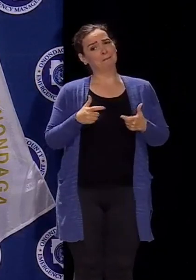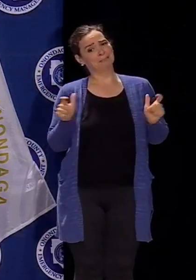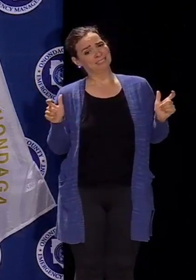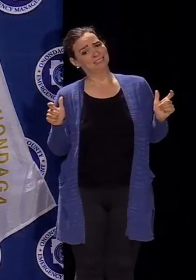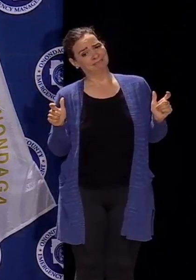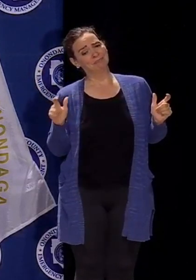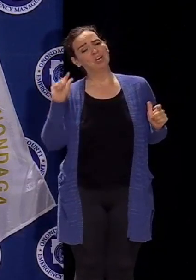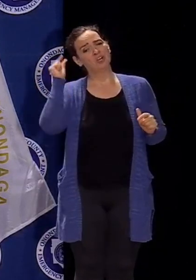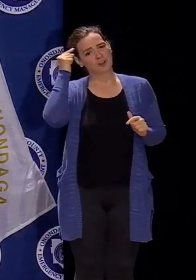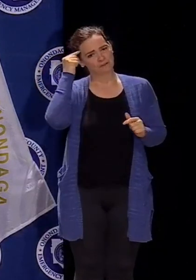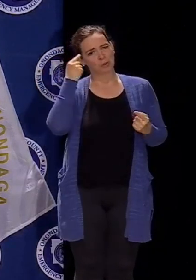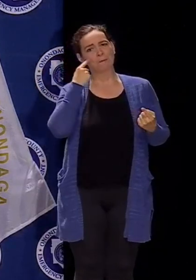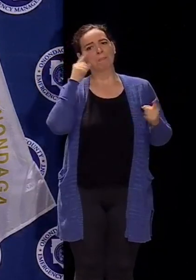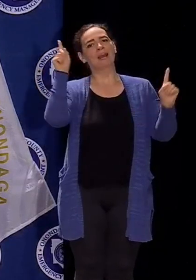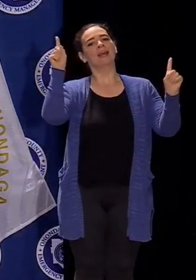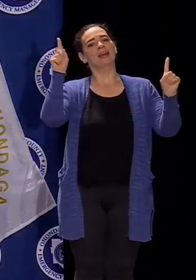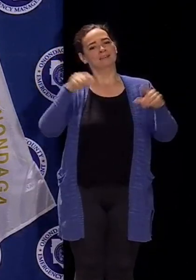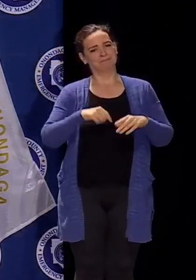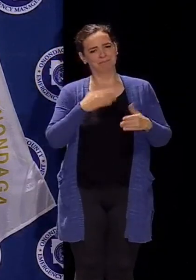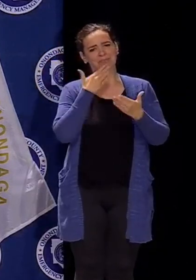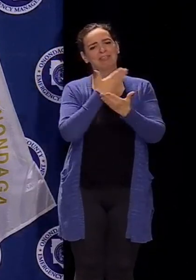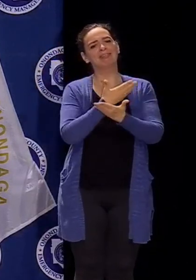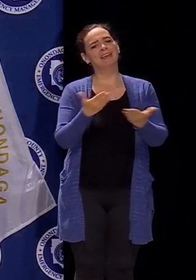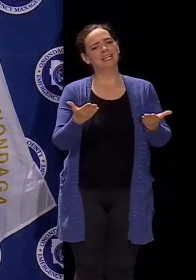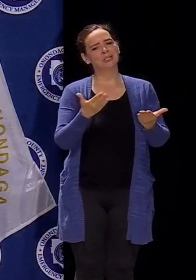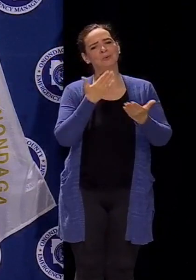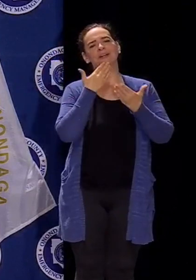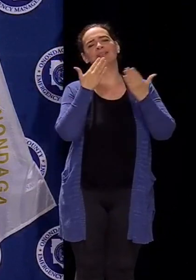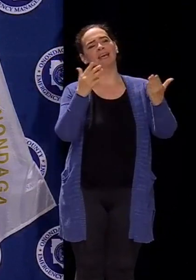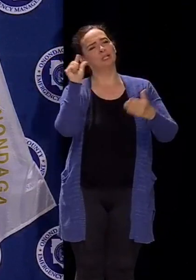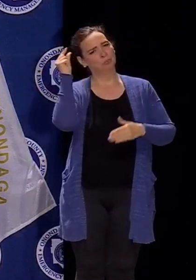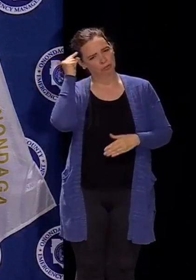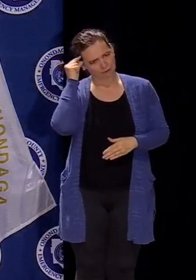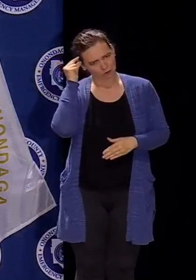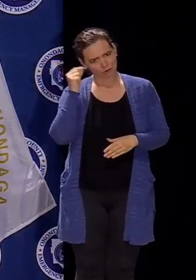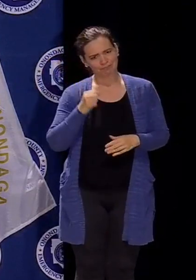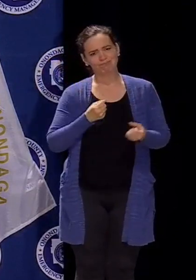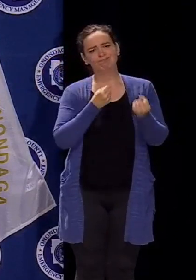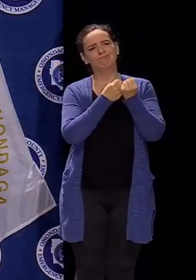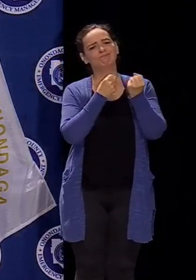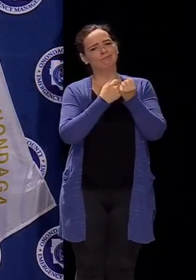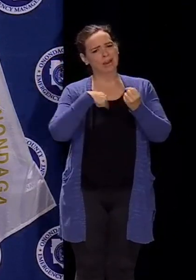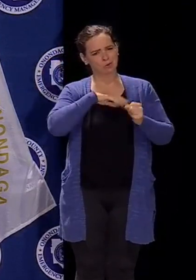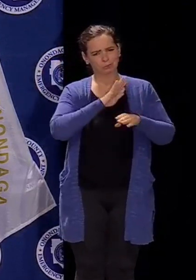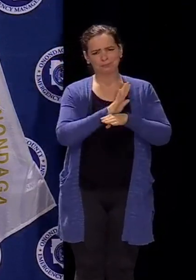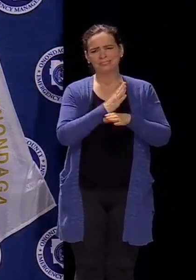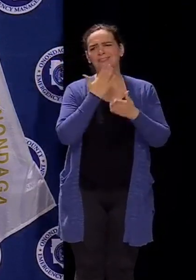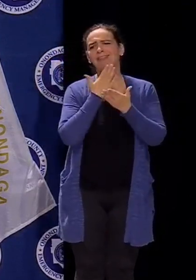2.5 with this move today. So we want to thank the governor for that, and let's support our businesses. Thank you.